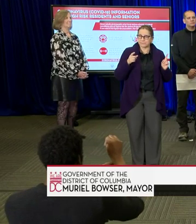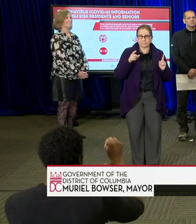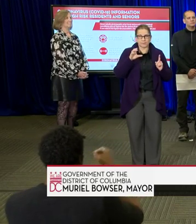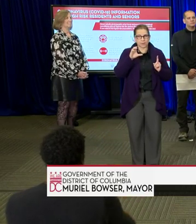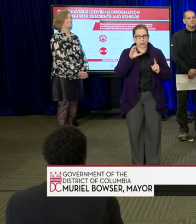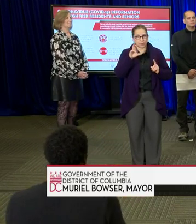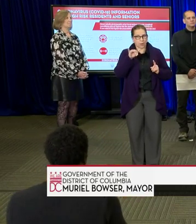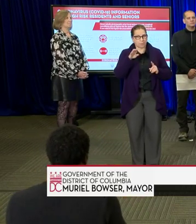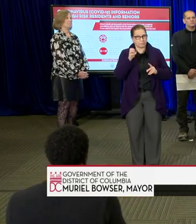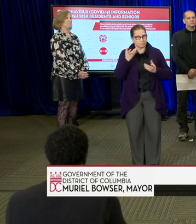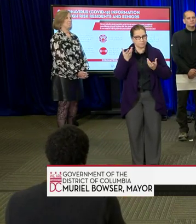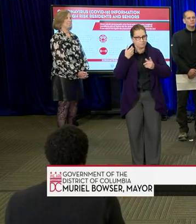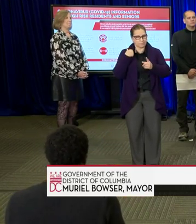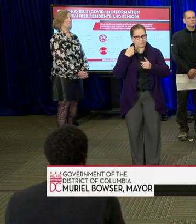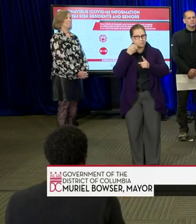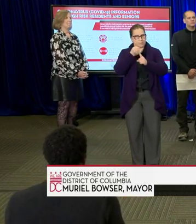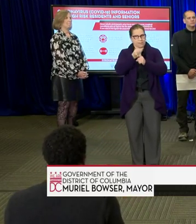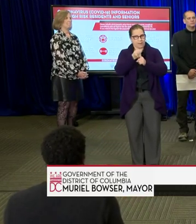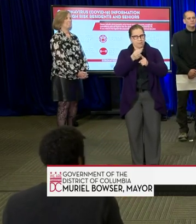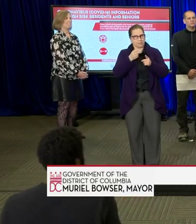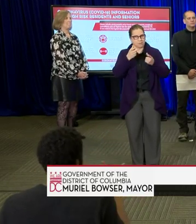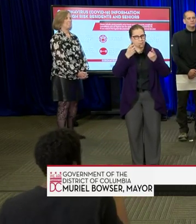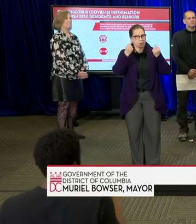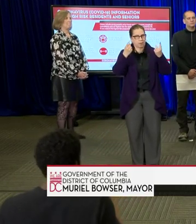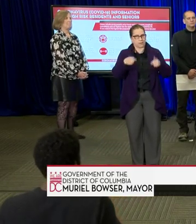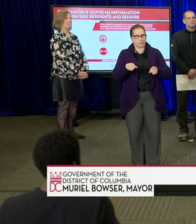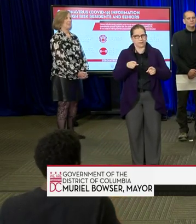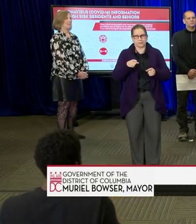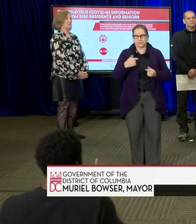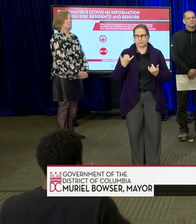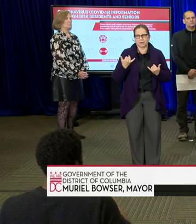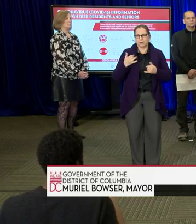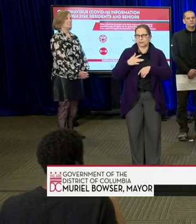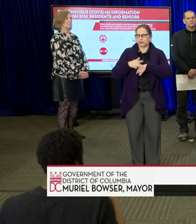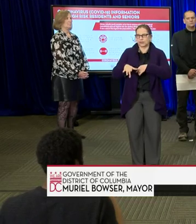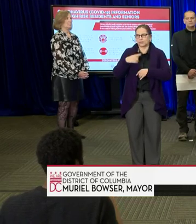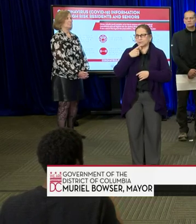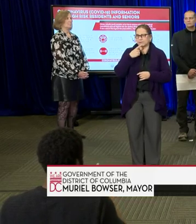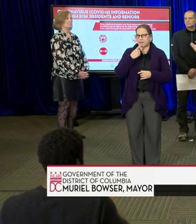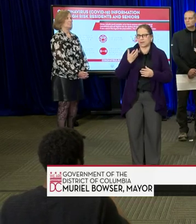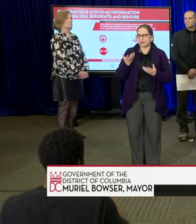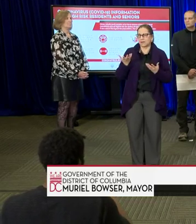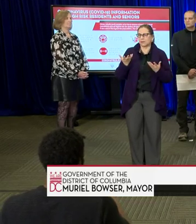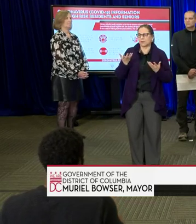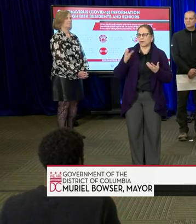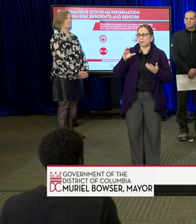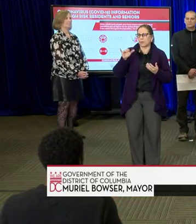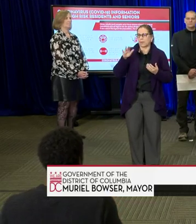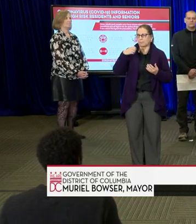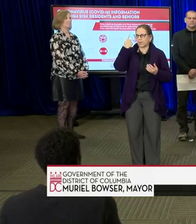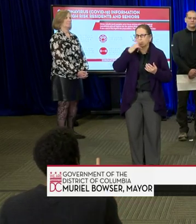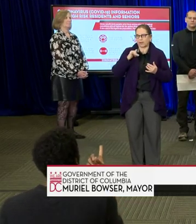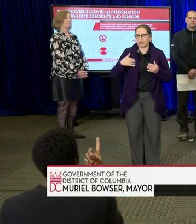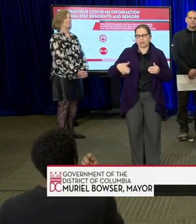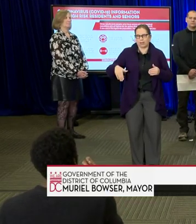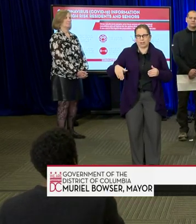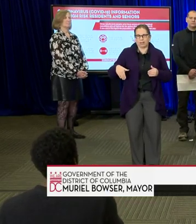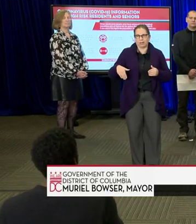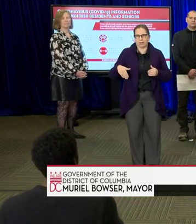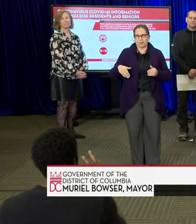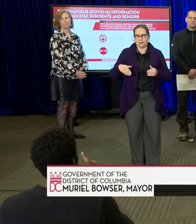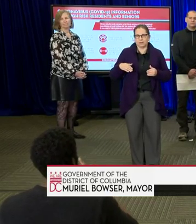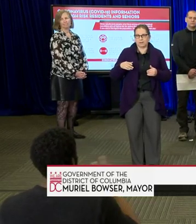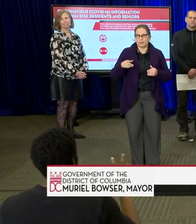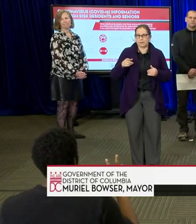it's too early to tell. I mean, judging from a week or two, if you ask me in 2 more weeks and there's some sustained trend, then I'd